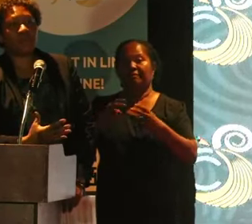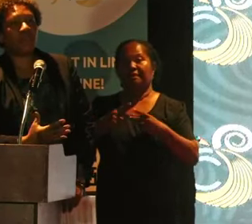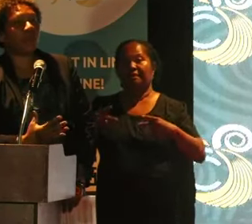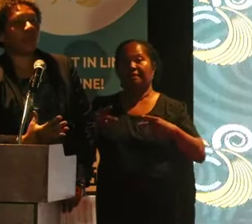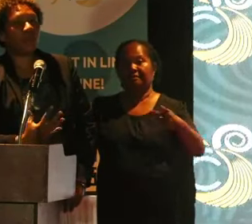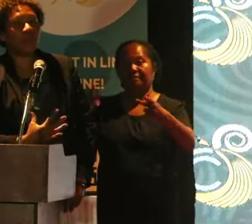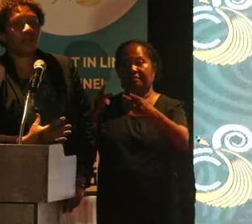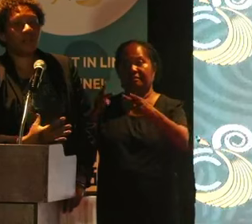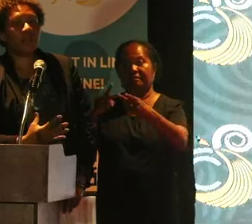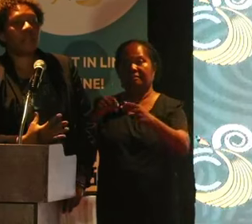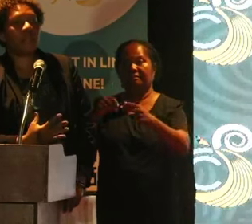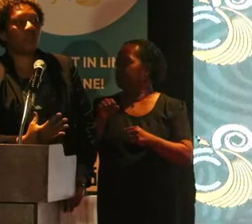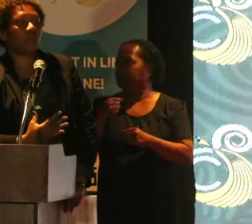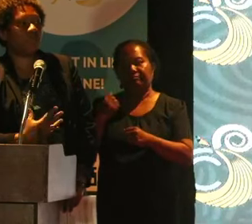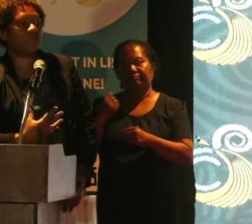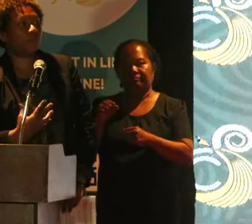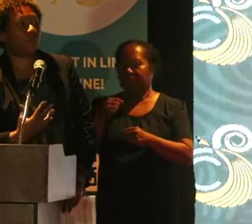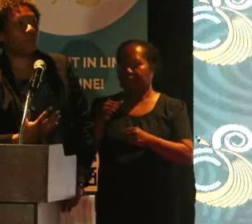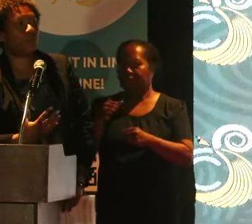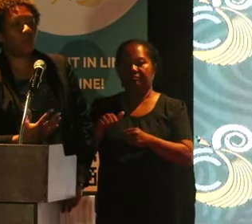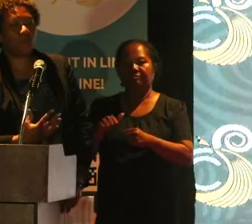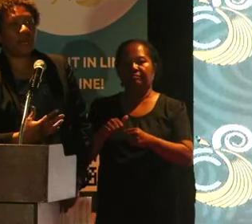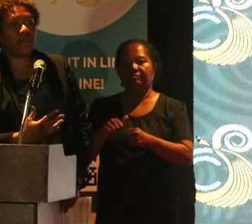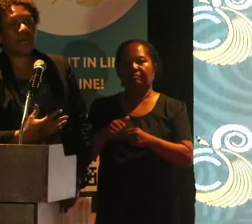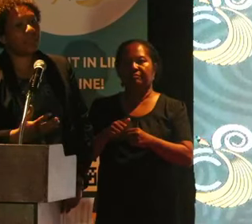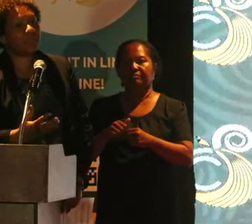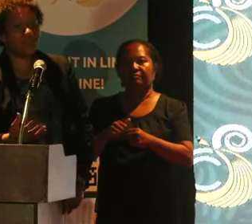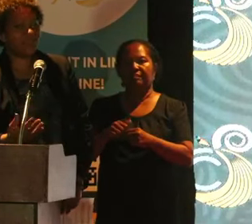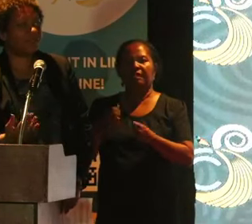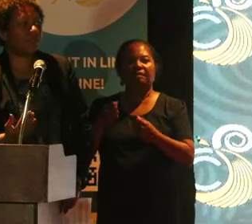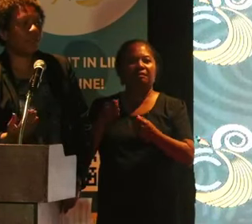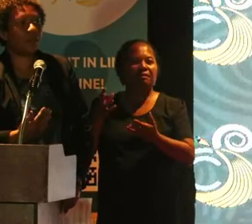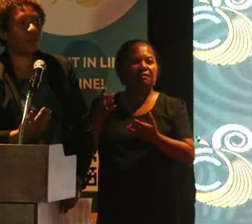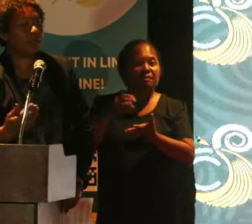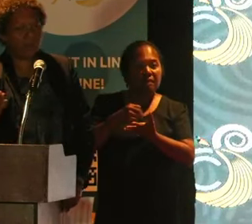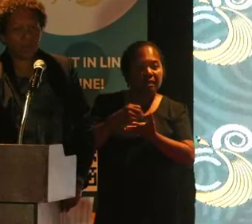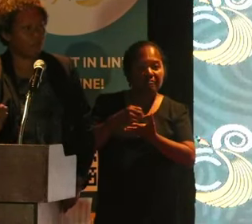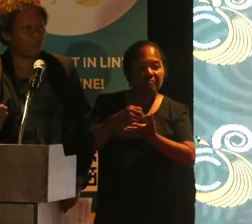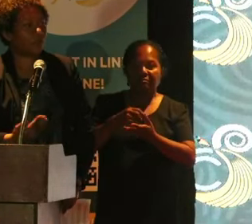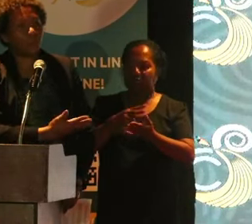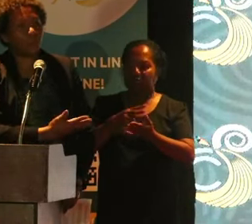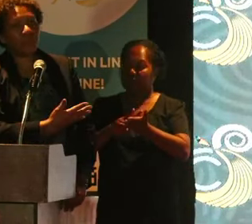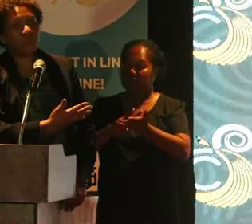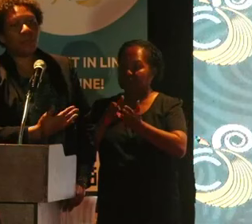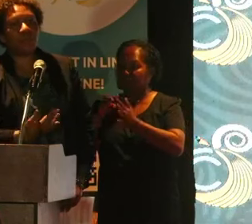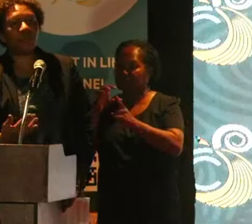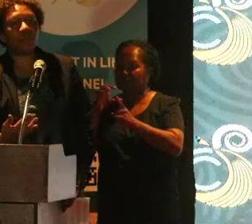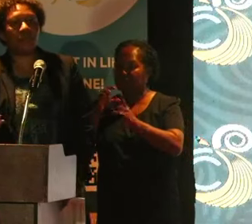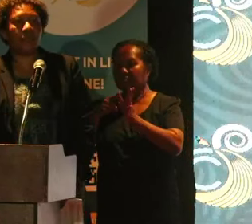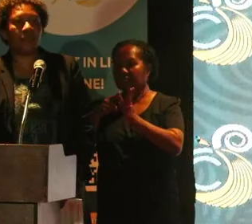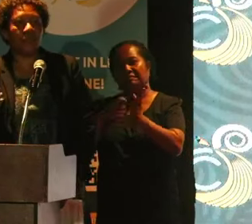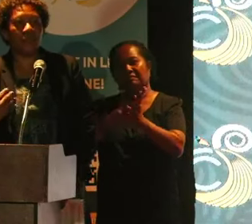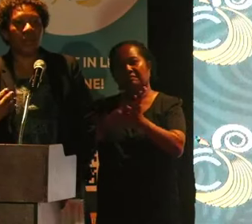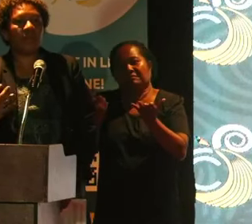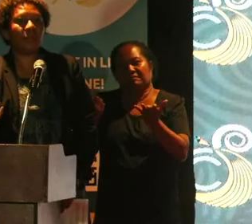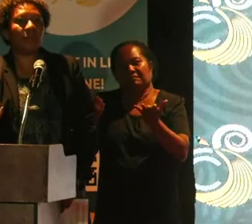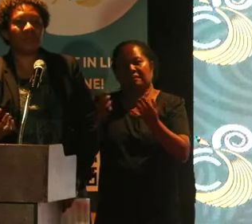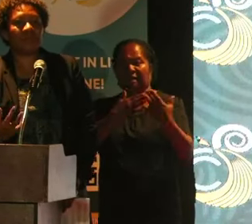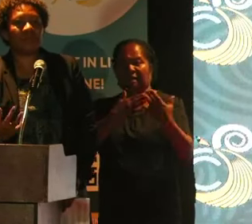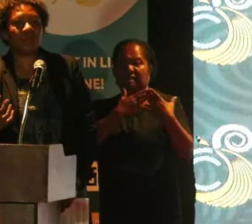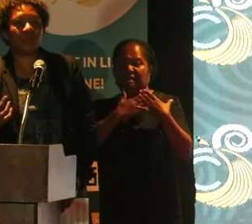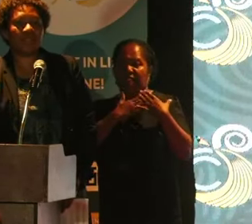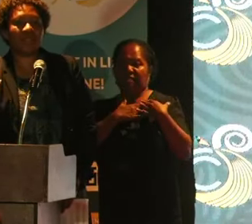public reserves, it's not the right place because it leaves you prone to car accidents if a vehicle comes off the road and bumps you. We